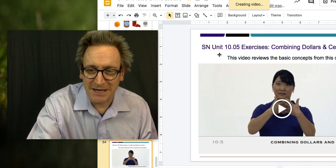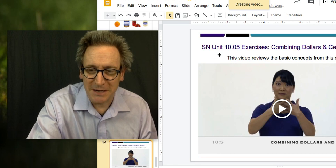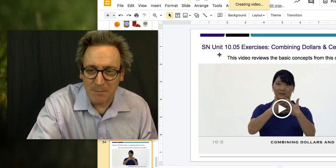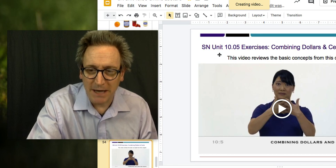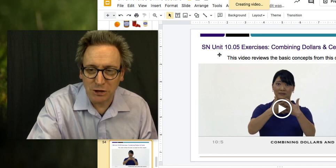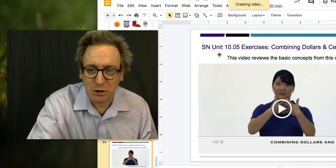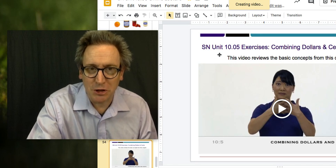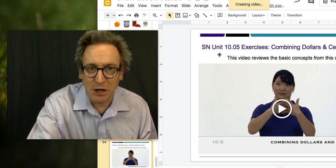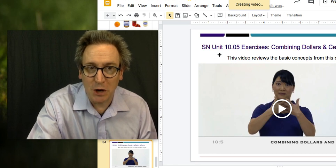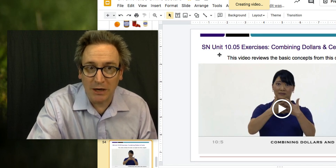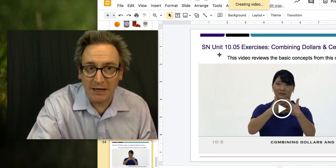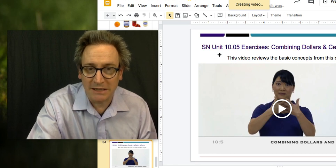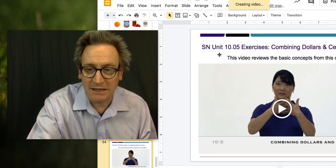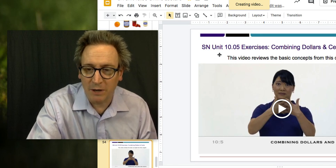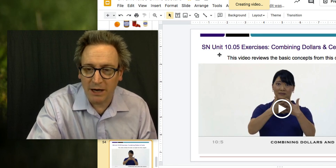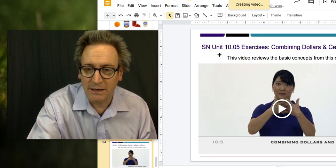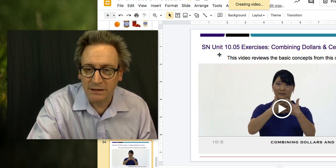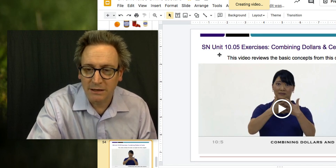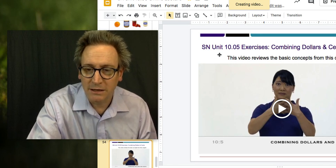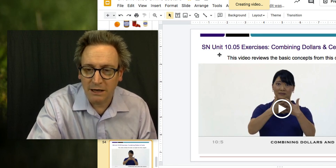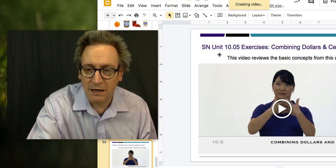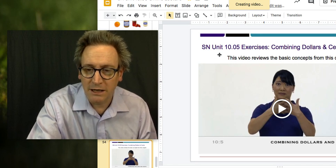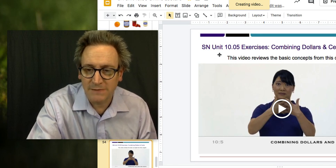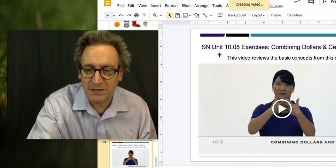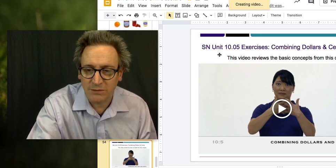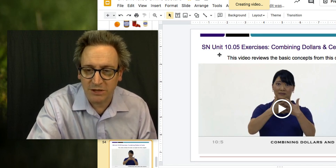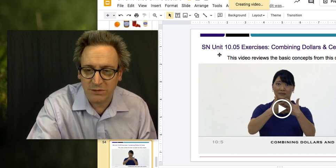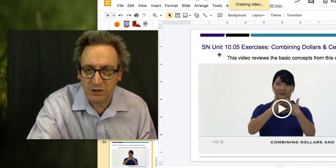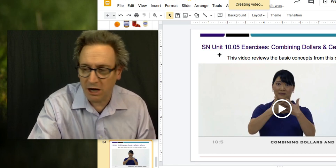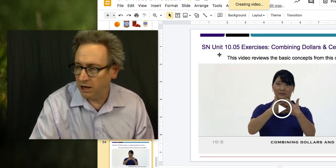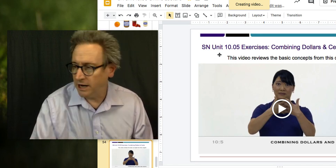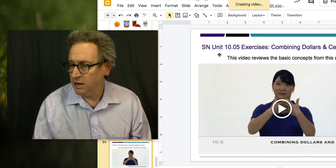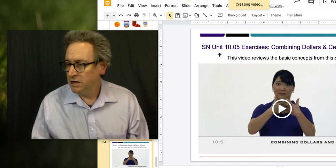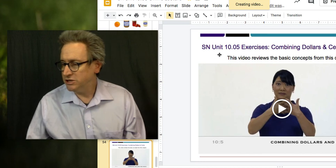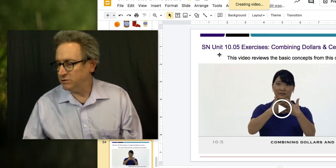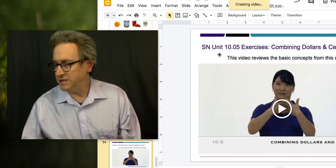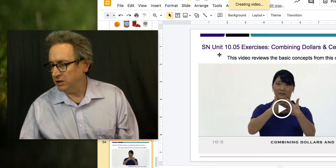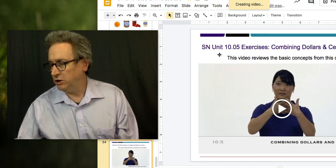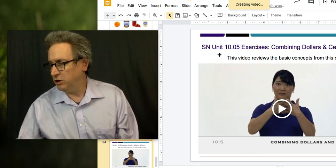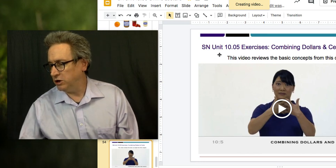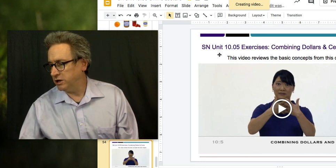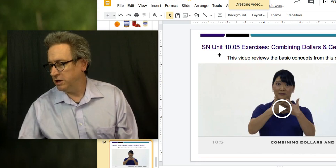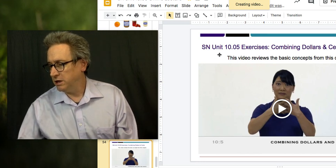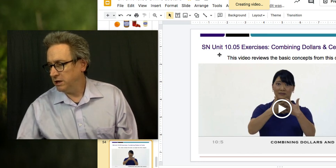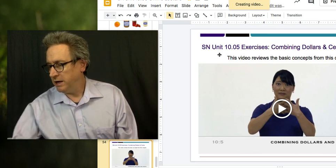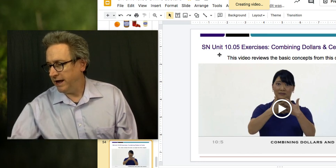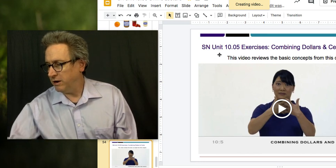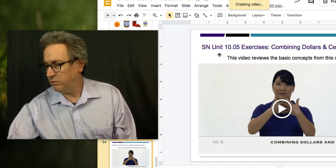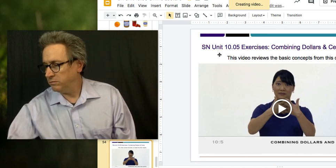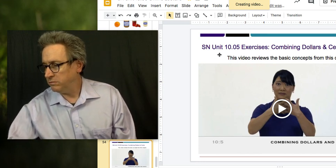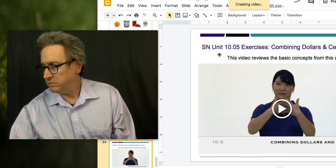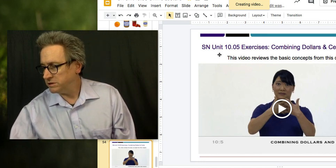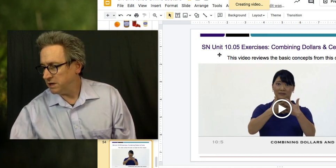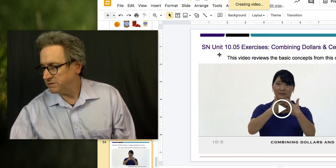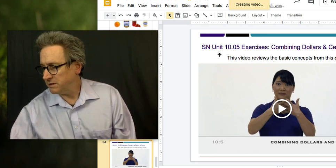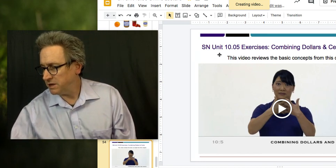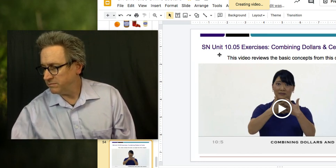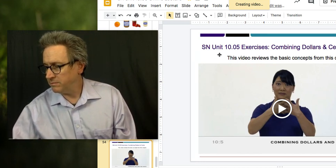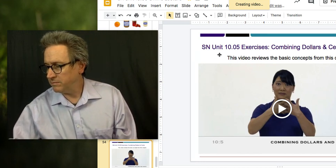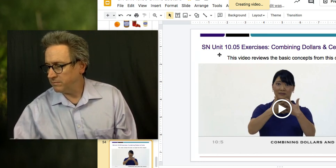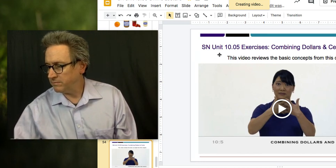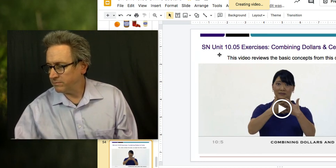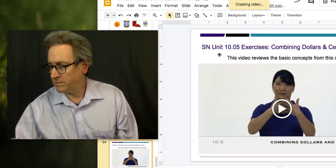to make sure that no one gets left behind, especially with the switch to online. So take a look at. Oh,